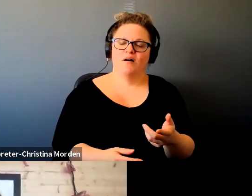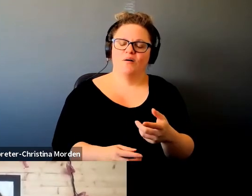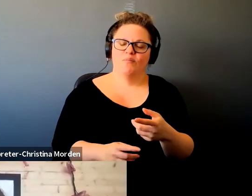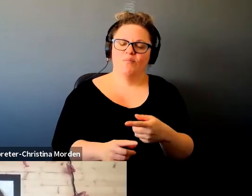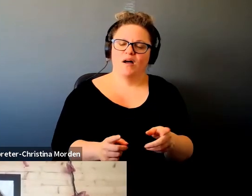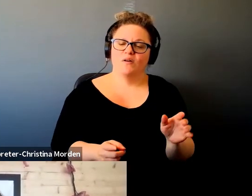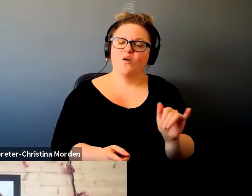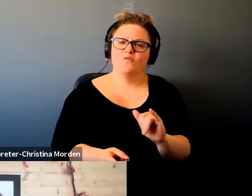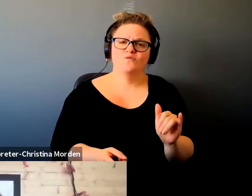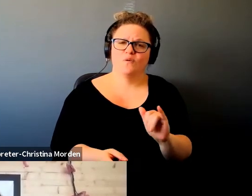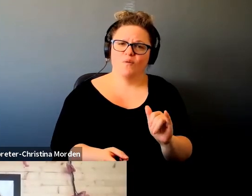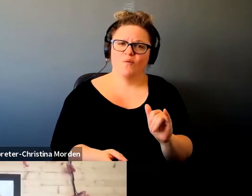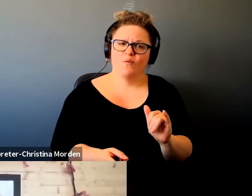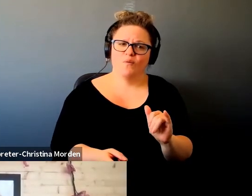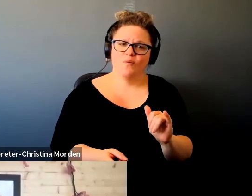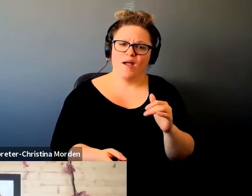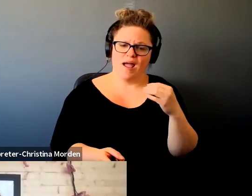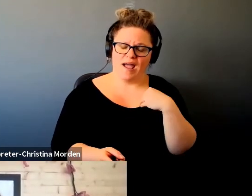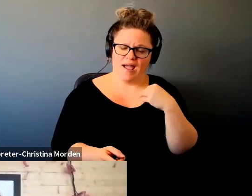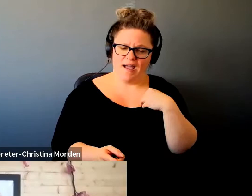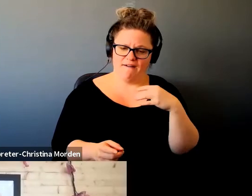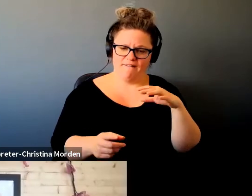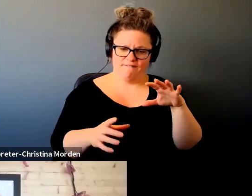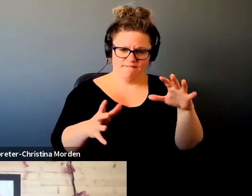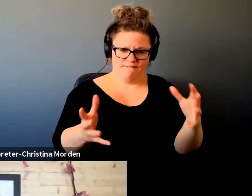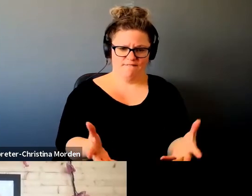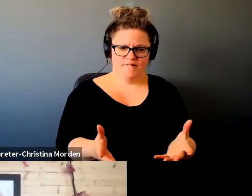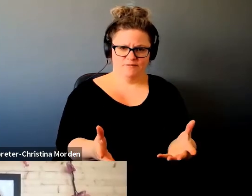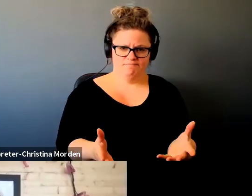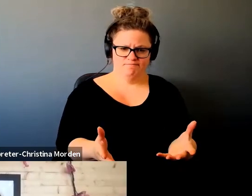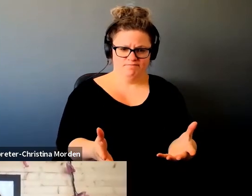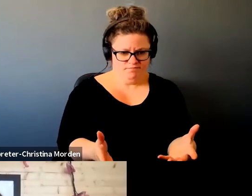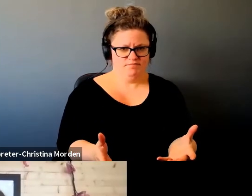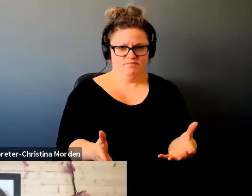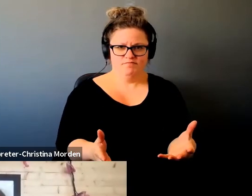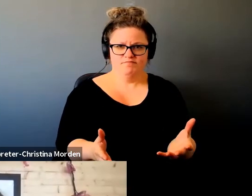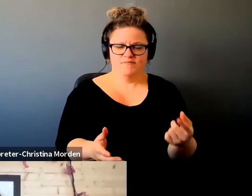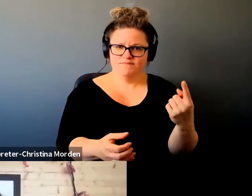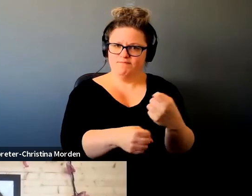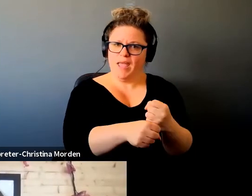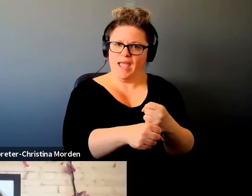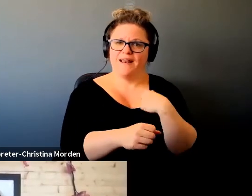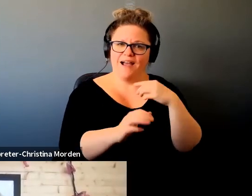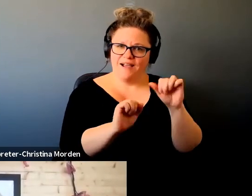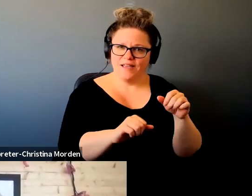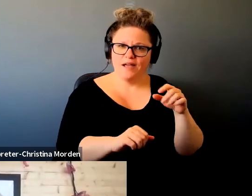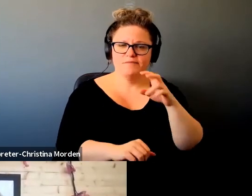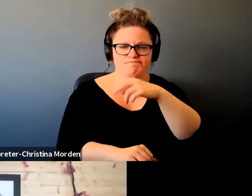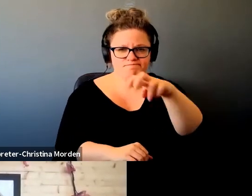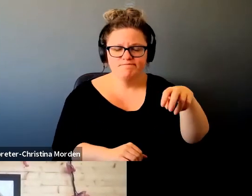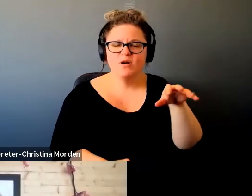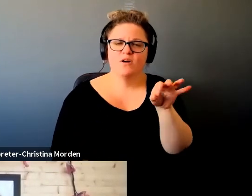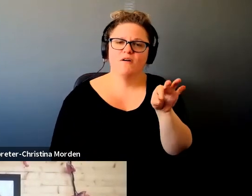that I can now take to Fringe festivals or other shows. And